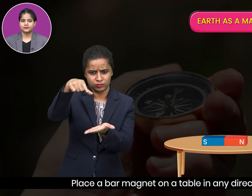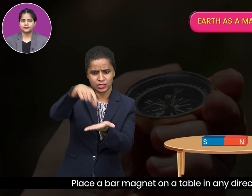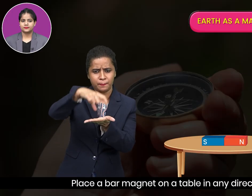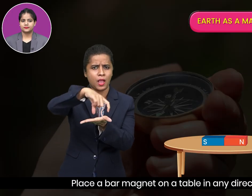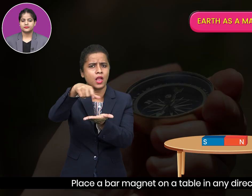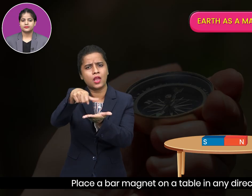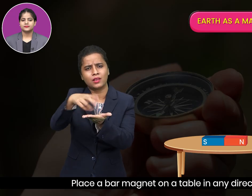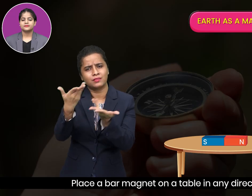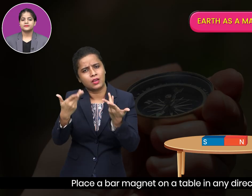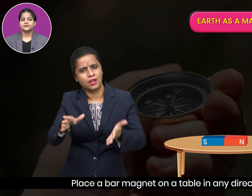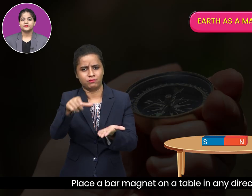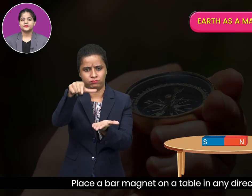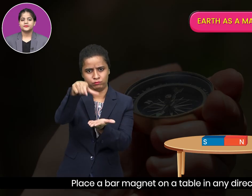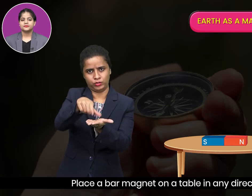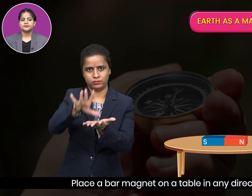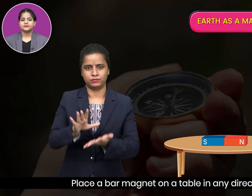direction.